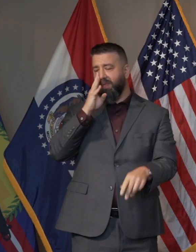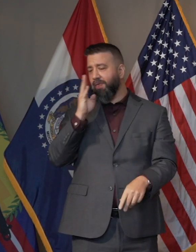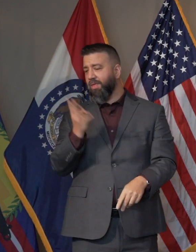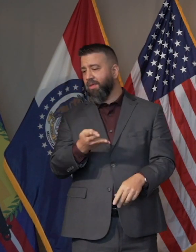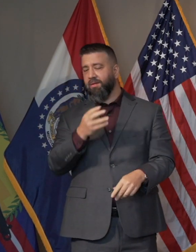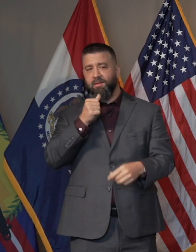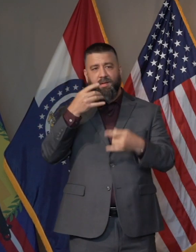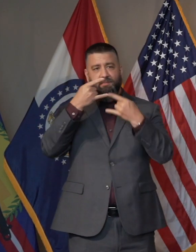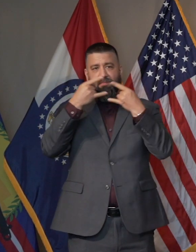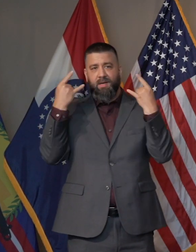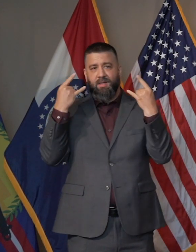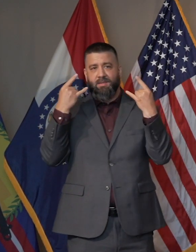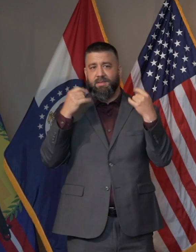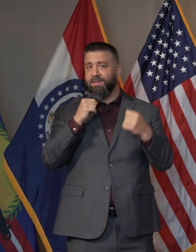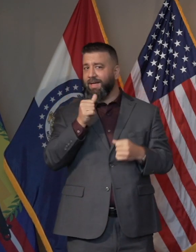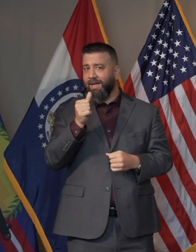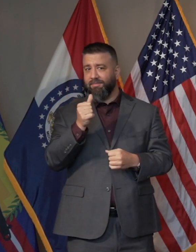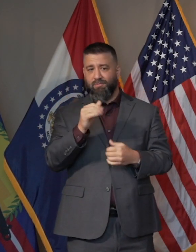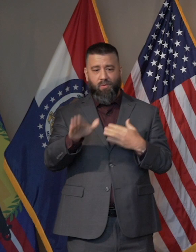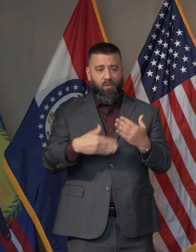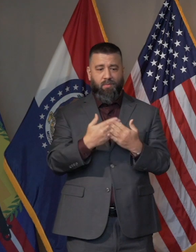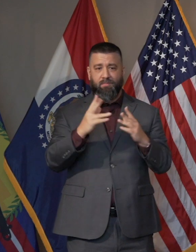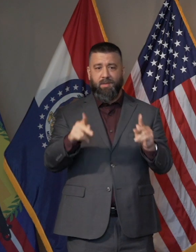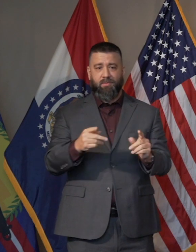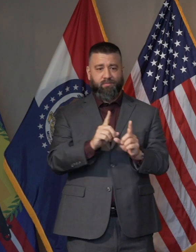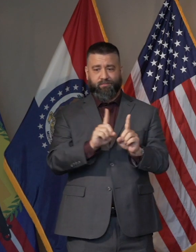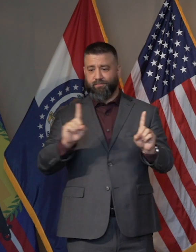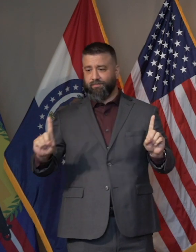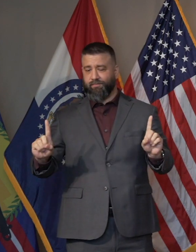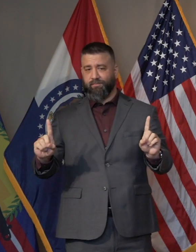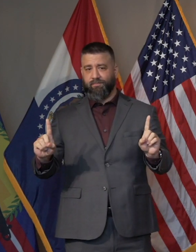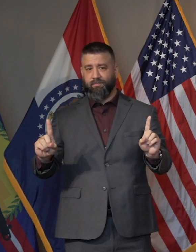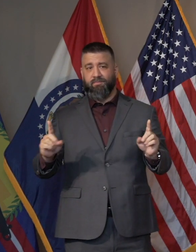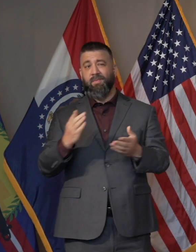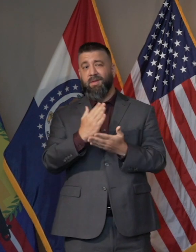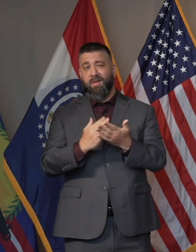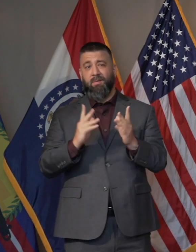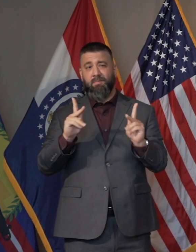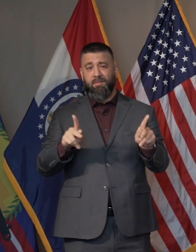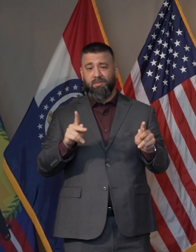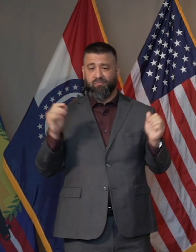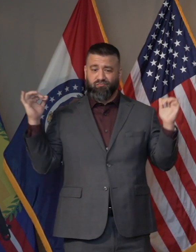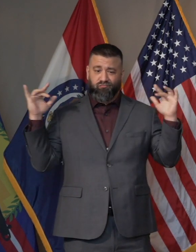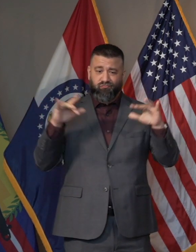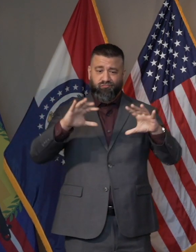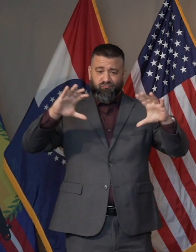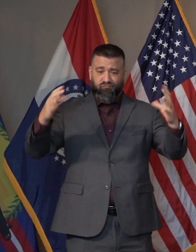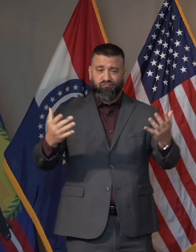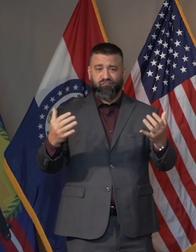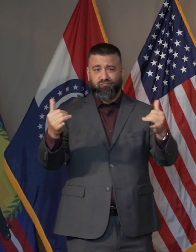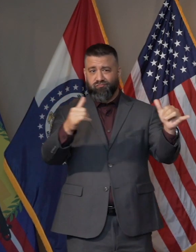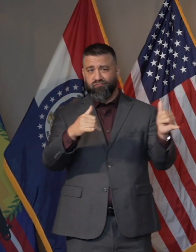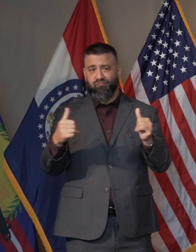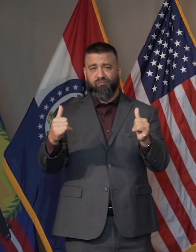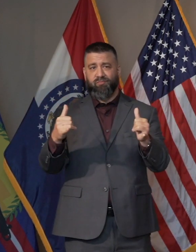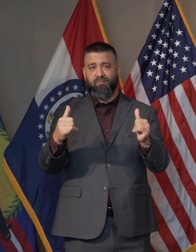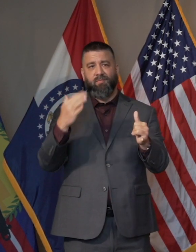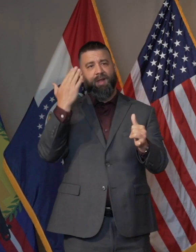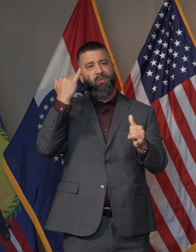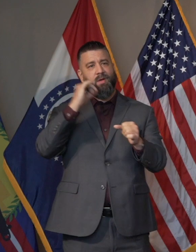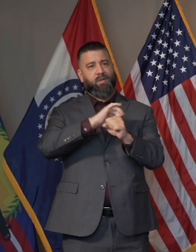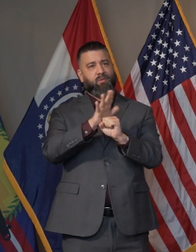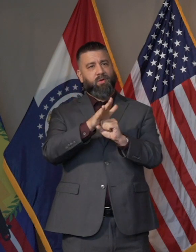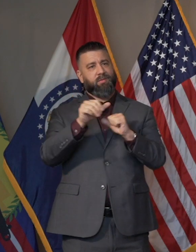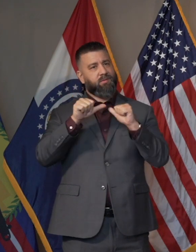everyone is social distancing, and not everyone is avoiding large gatherings, and that's why the virus is continuing to